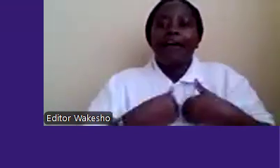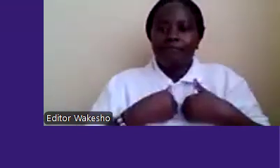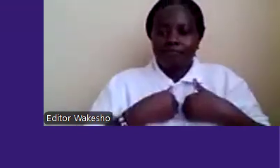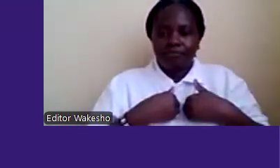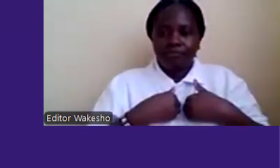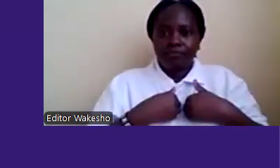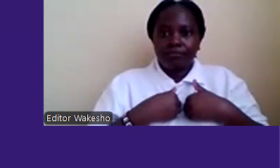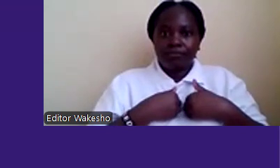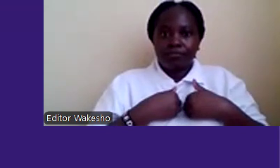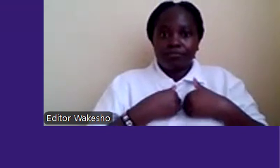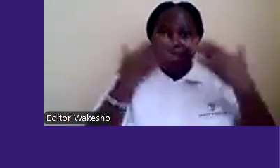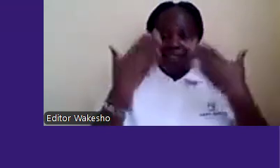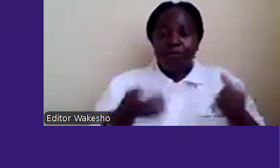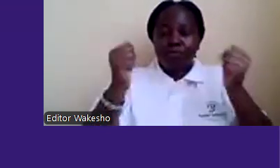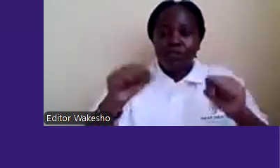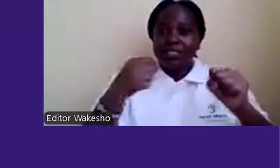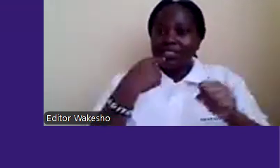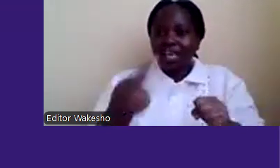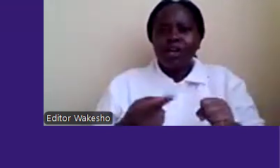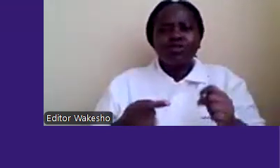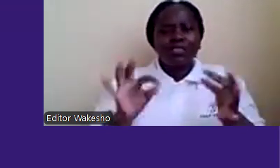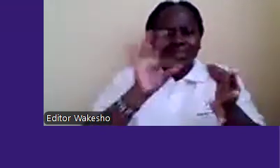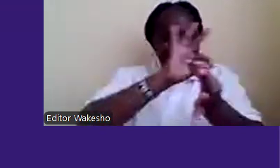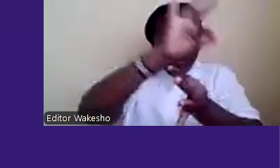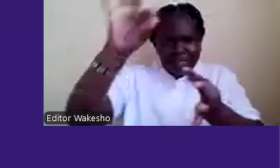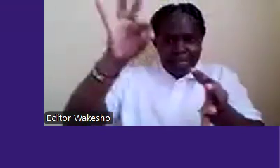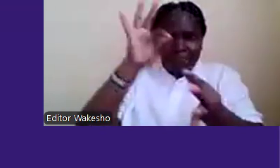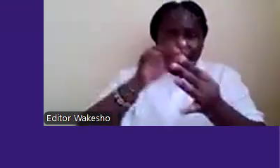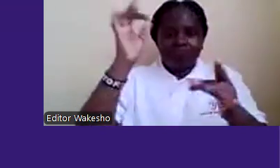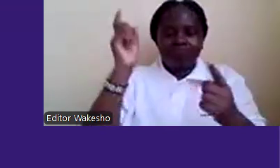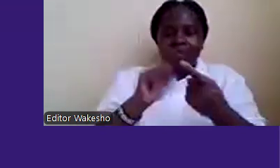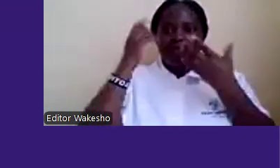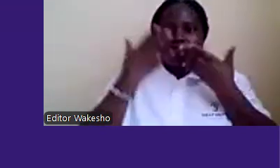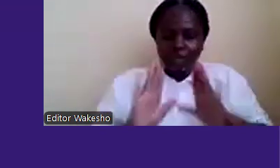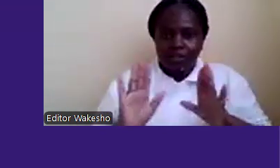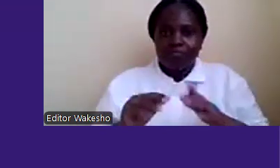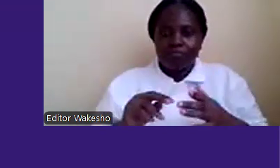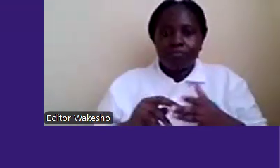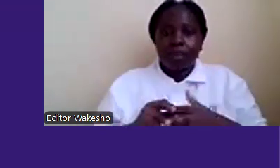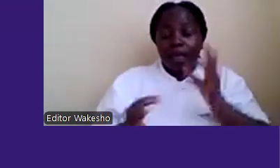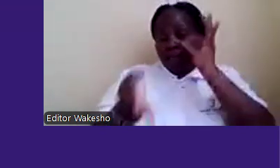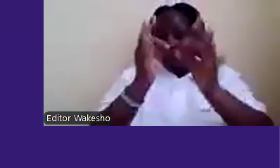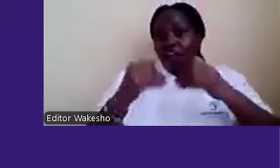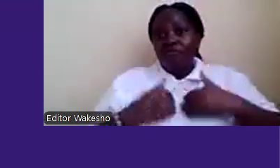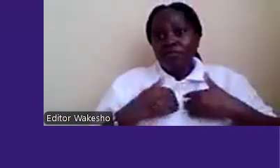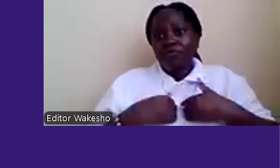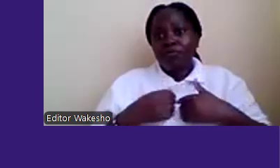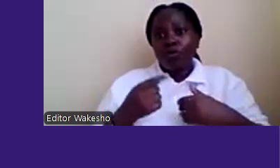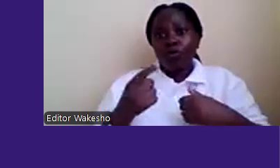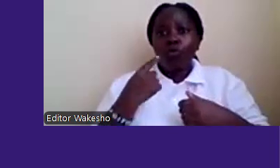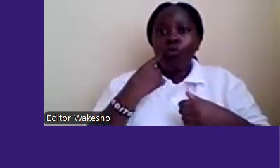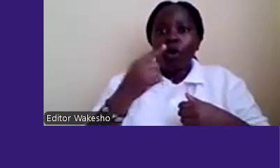and have a higher accuracy of the test, right? So if you're having 126 milligrams